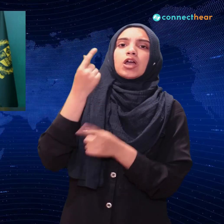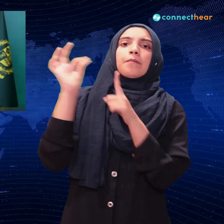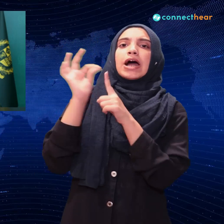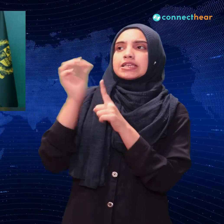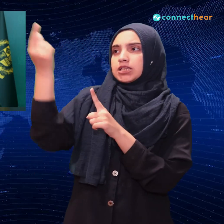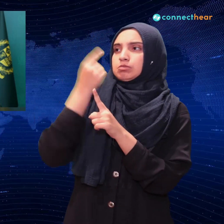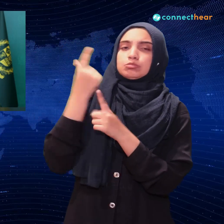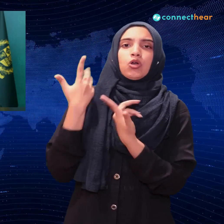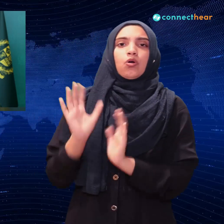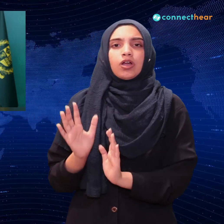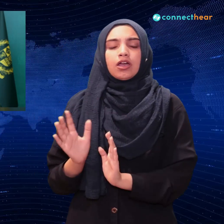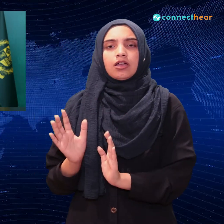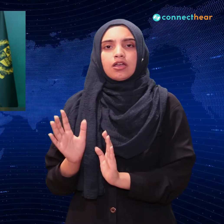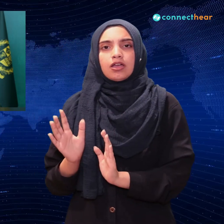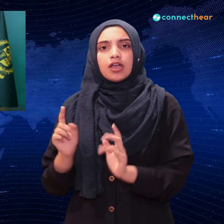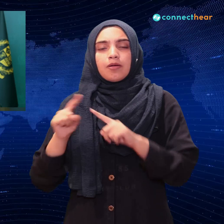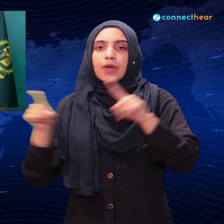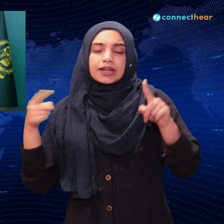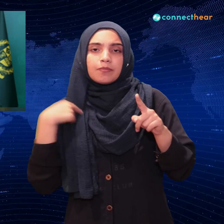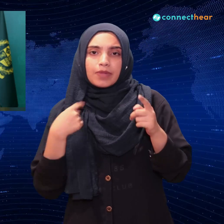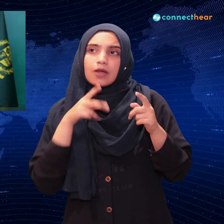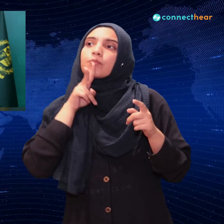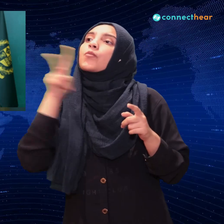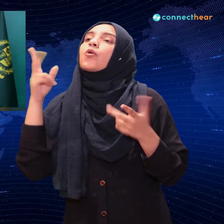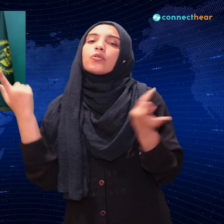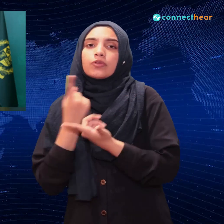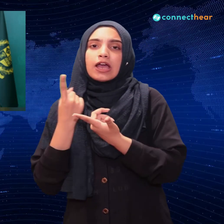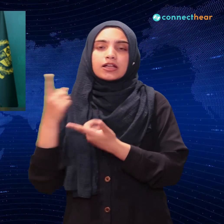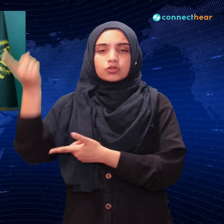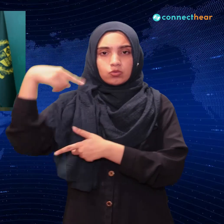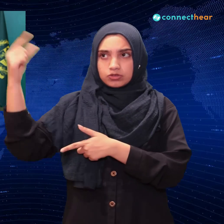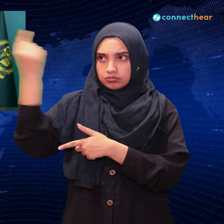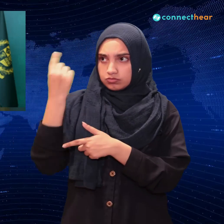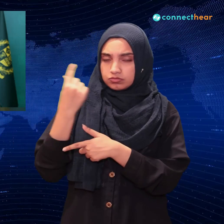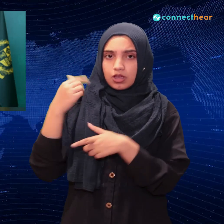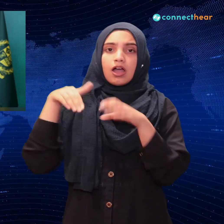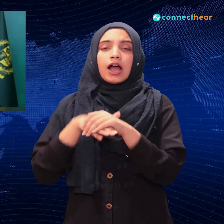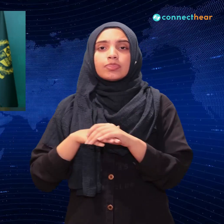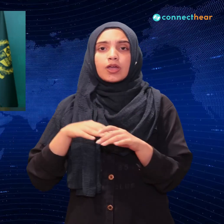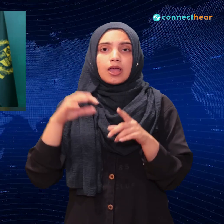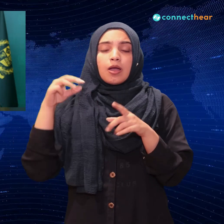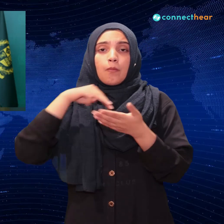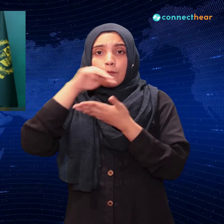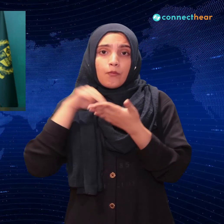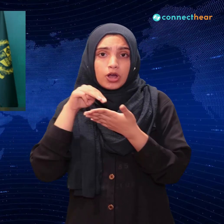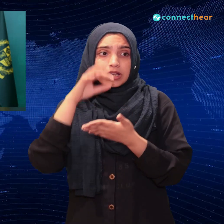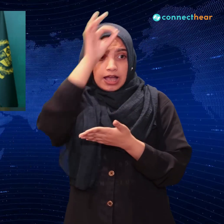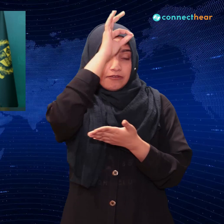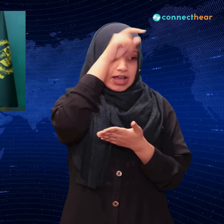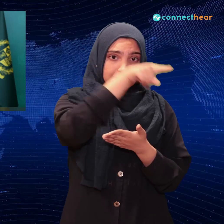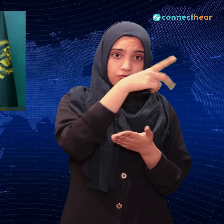From this platform, I want them all to know the country that suffered the most, apart from Afghanistan,